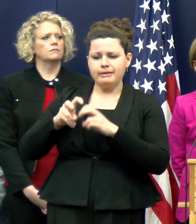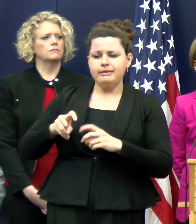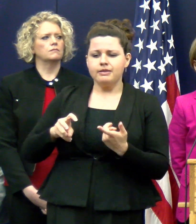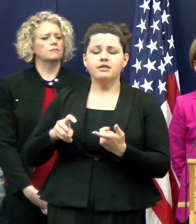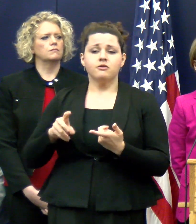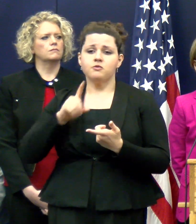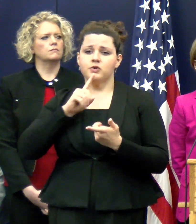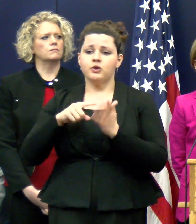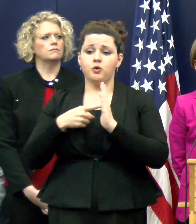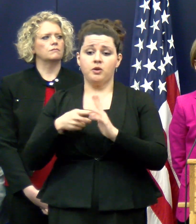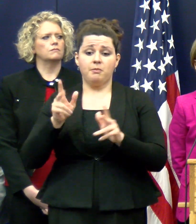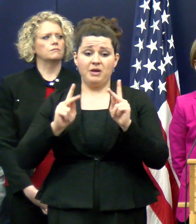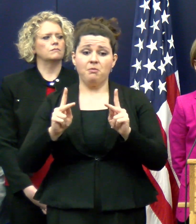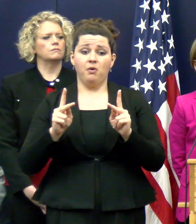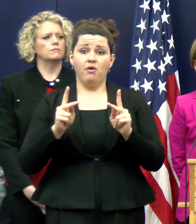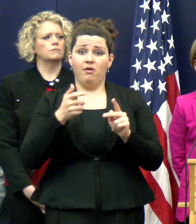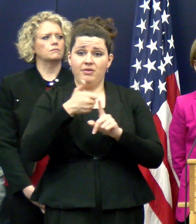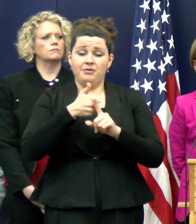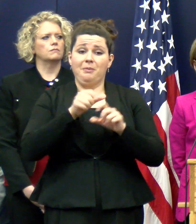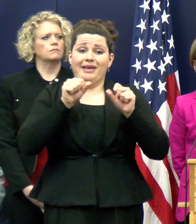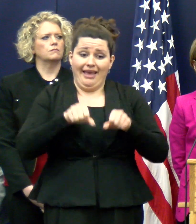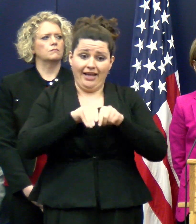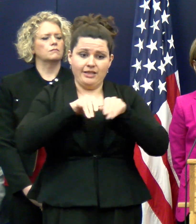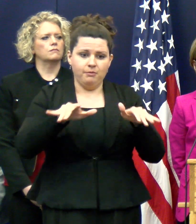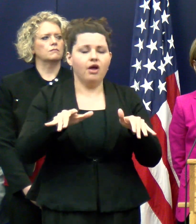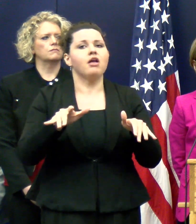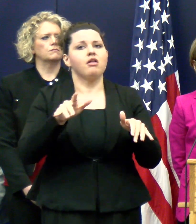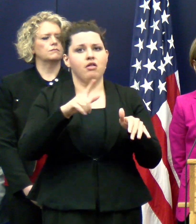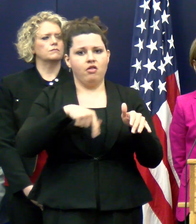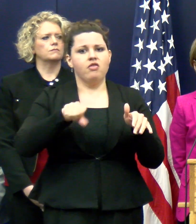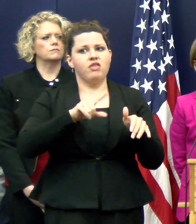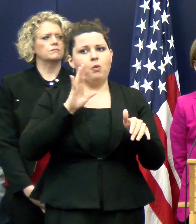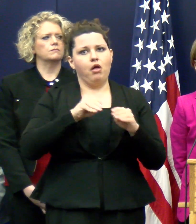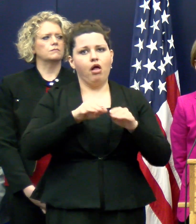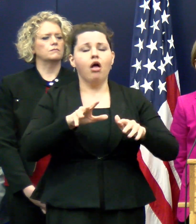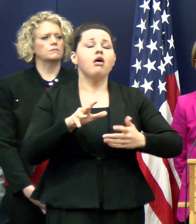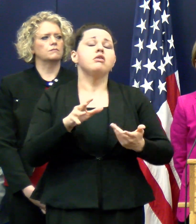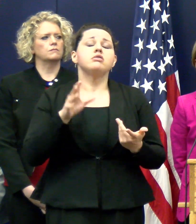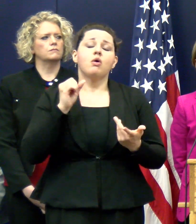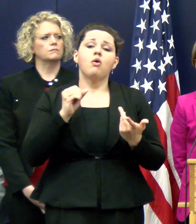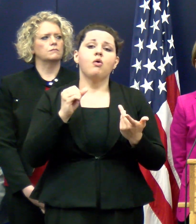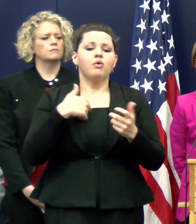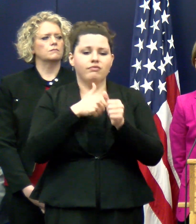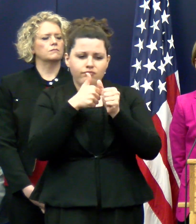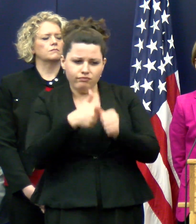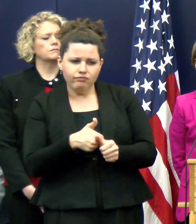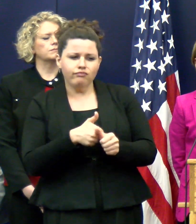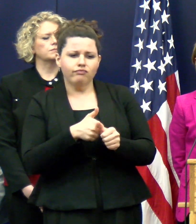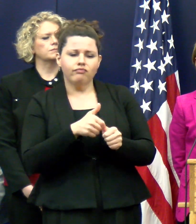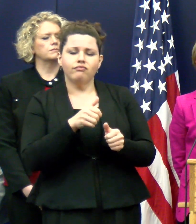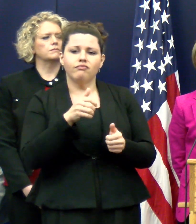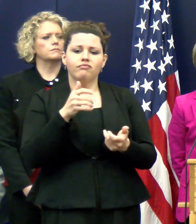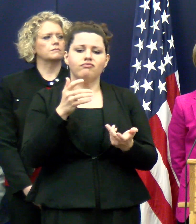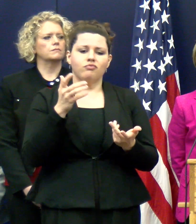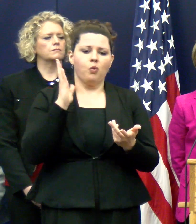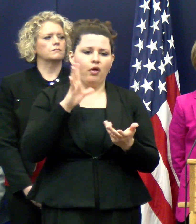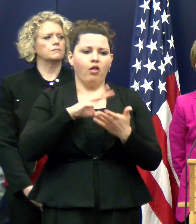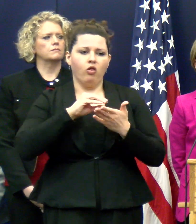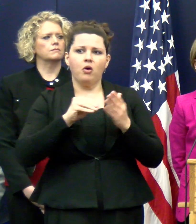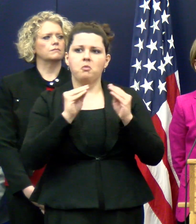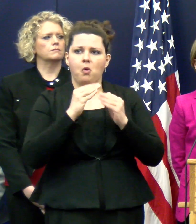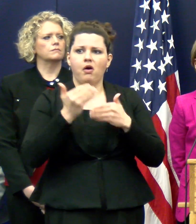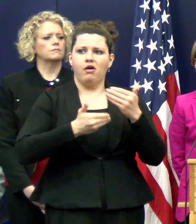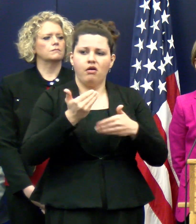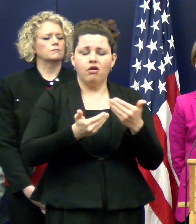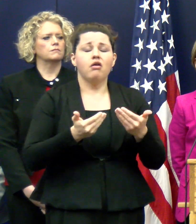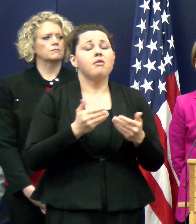indicating that people who are contagious are the people who are spreading this virus. We're going to continue to follow that. We're going to continue to learn more and share that as we